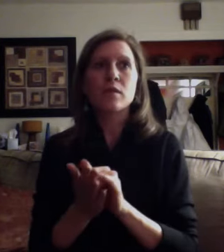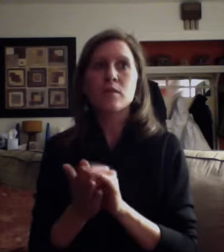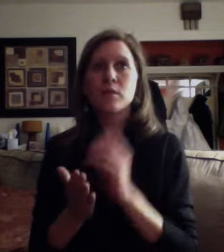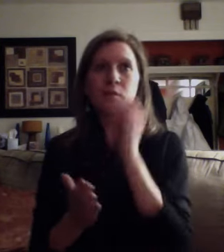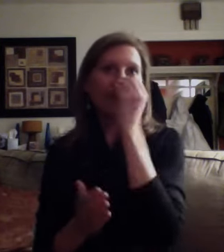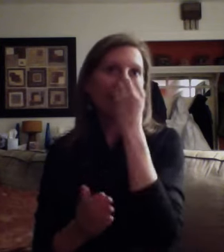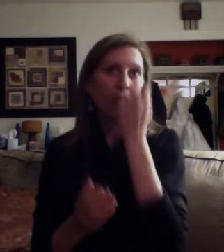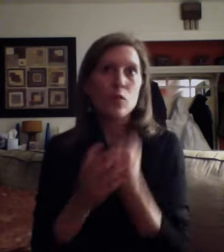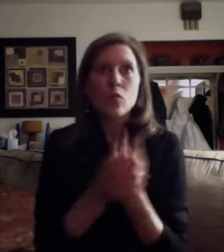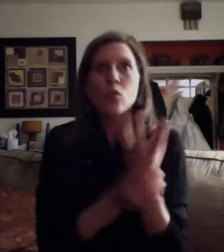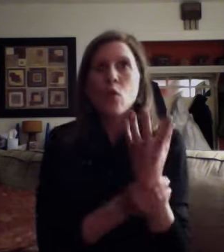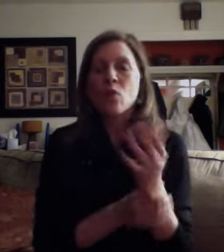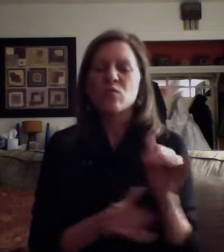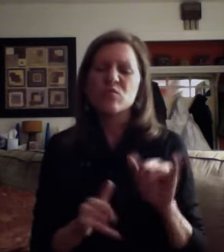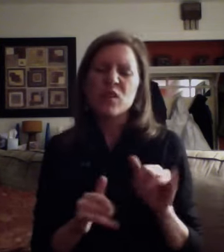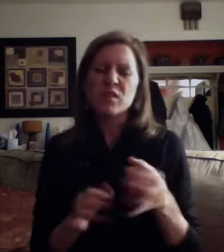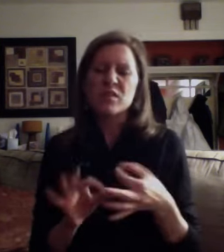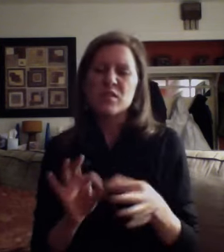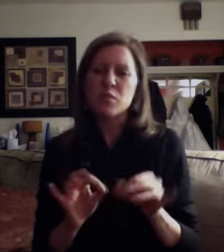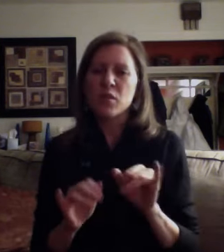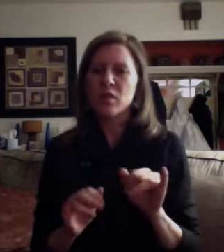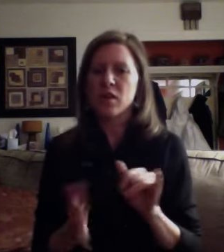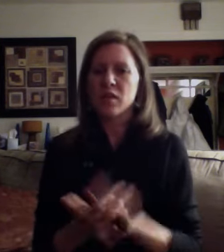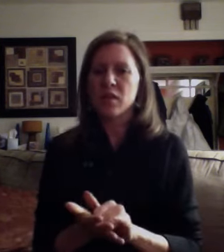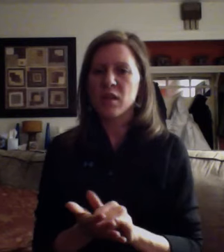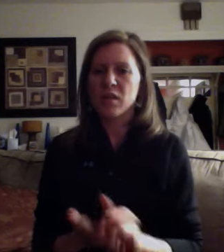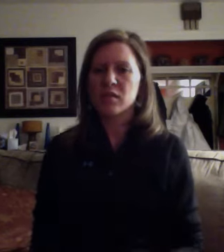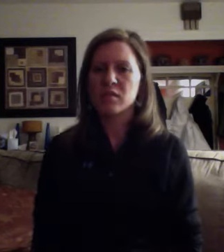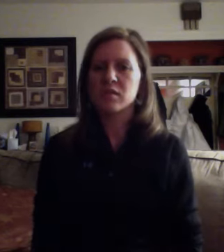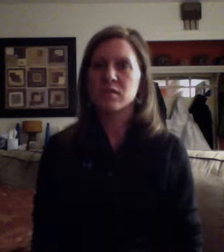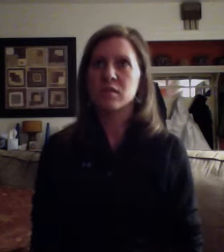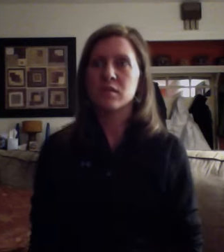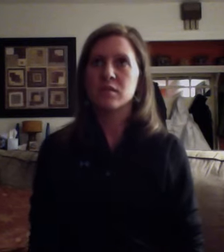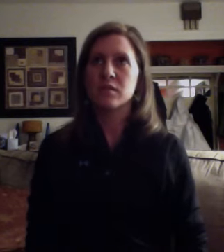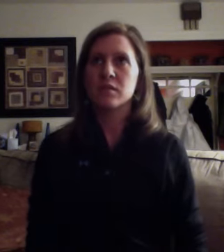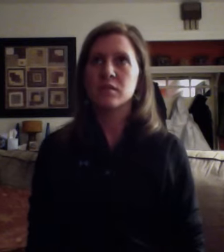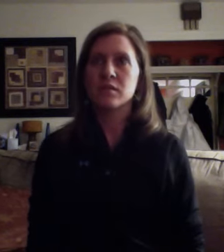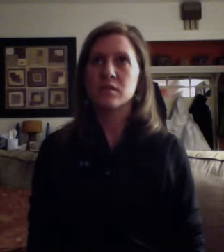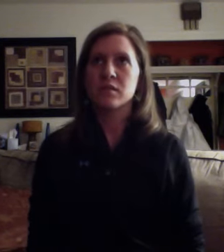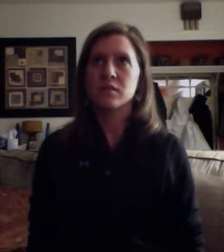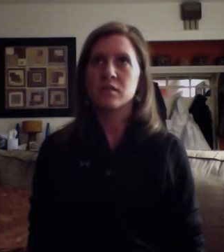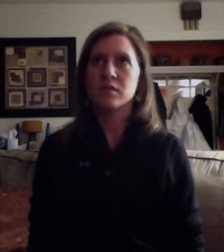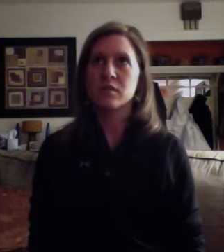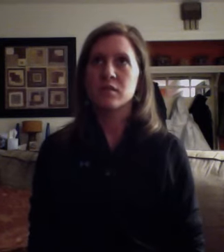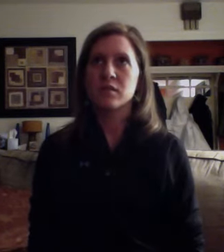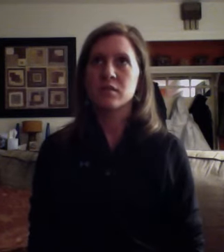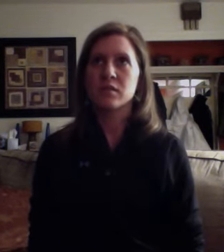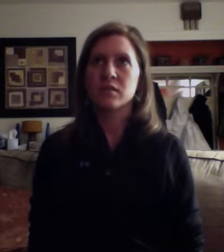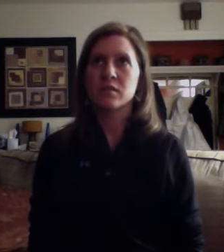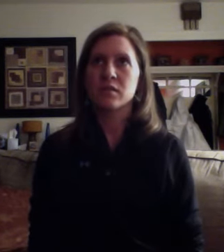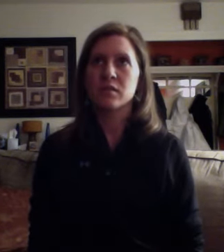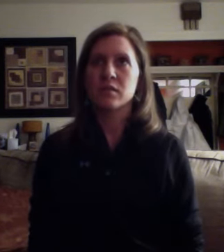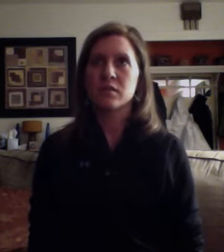And then I have my intentions, and usually something like, so that all the children are safe during this